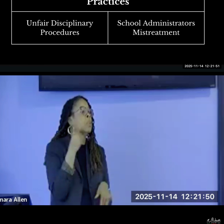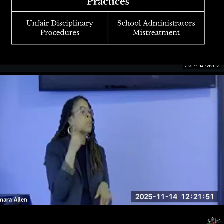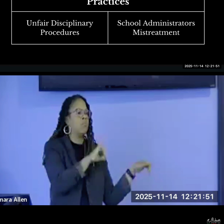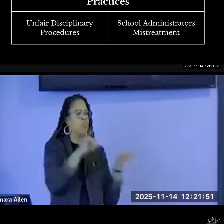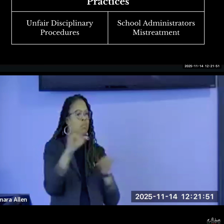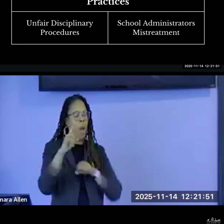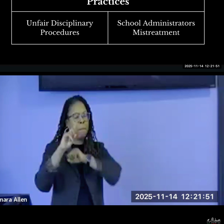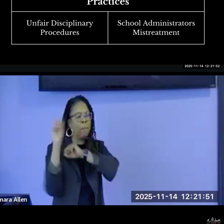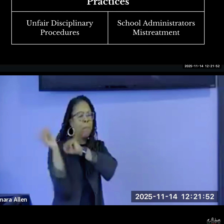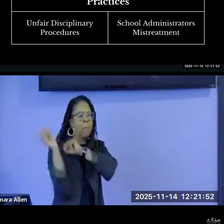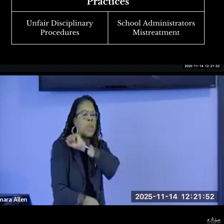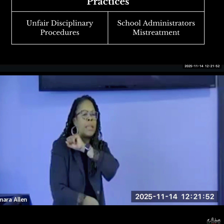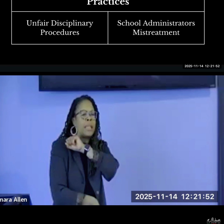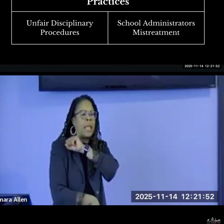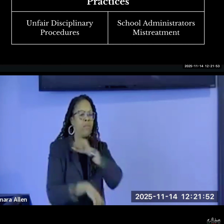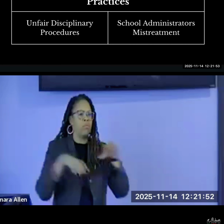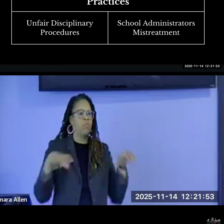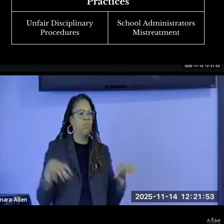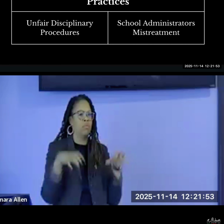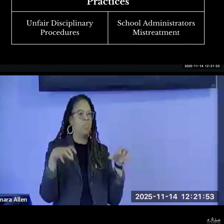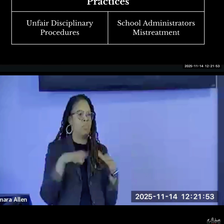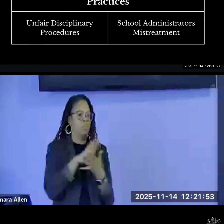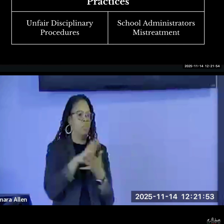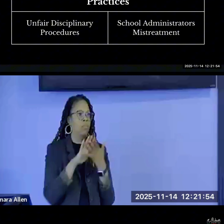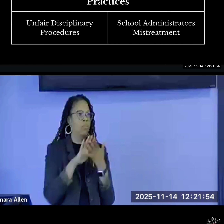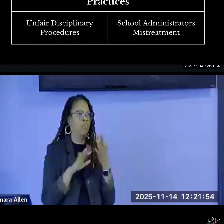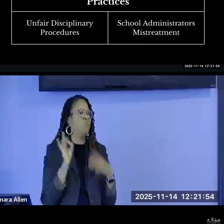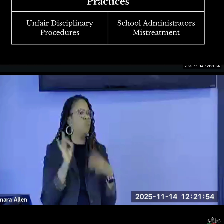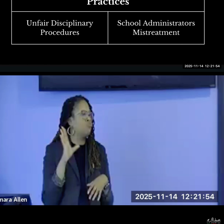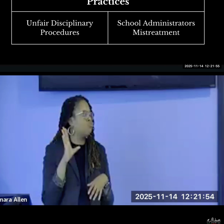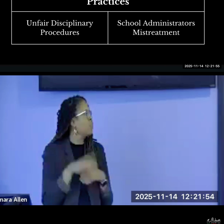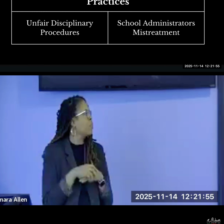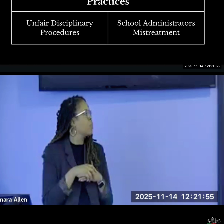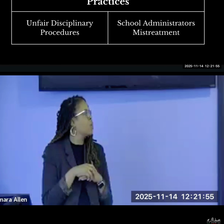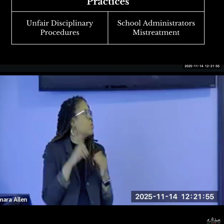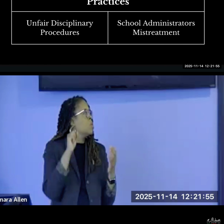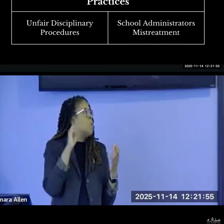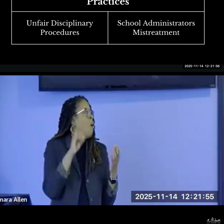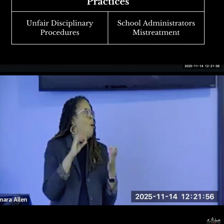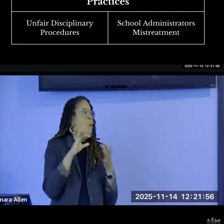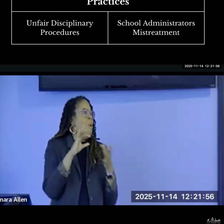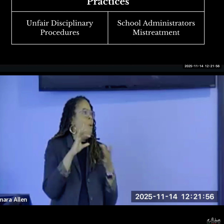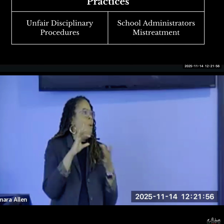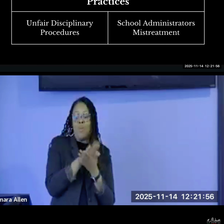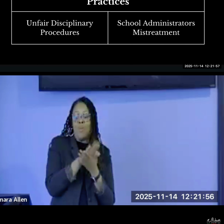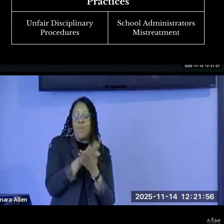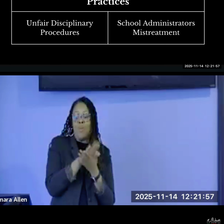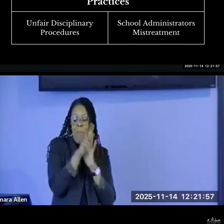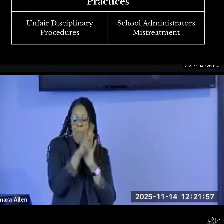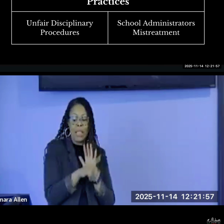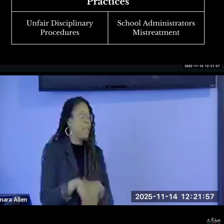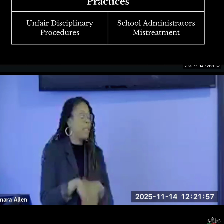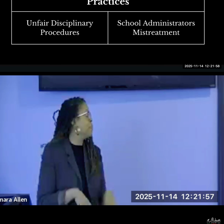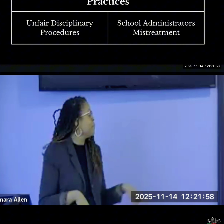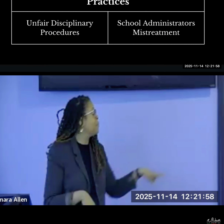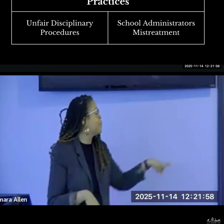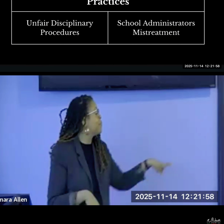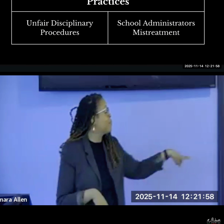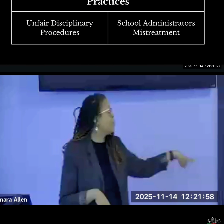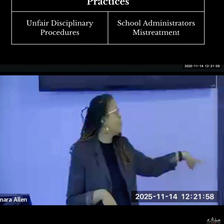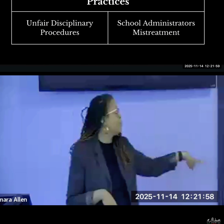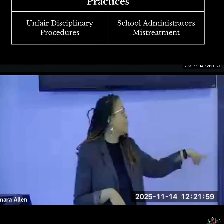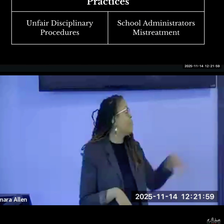Another key finding that we noticed across all experiences was that punitive experience, right?